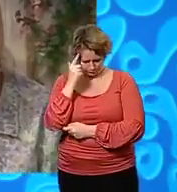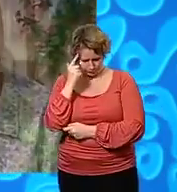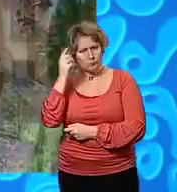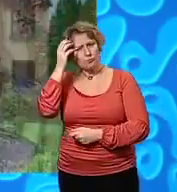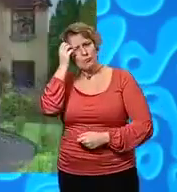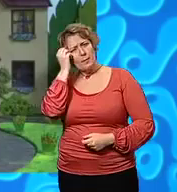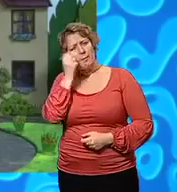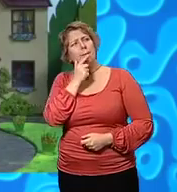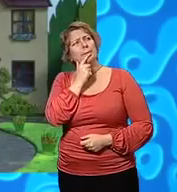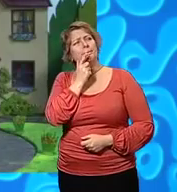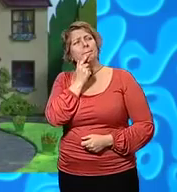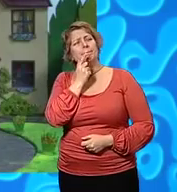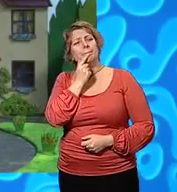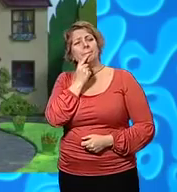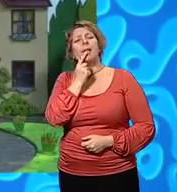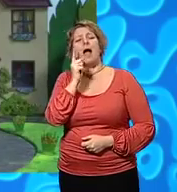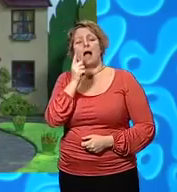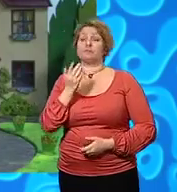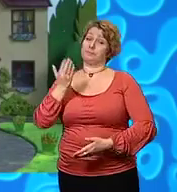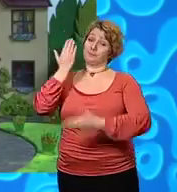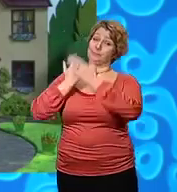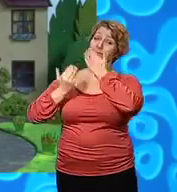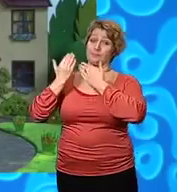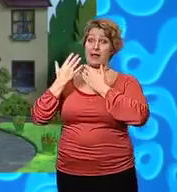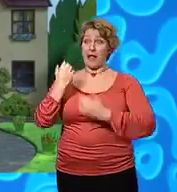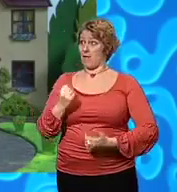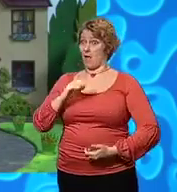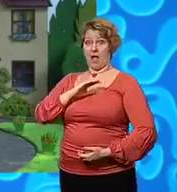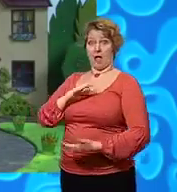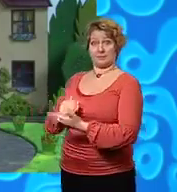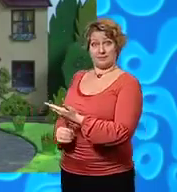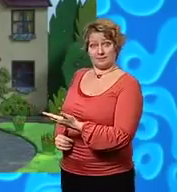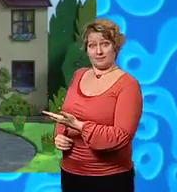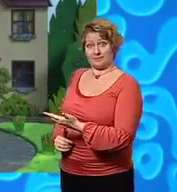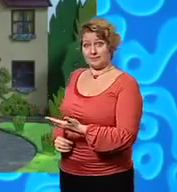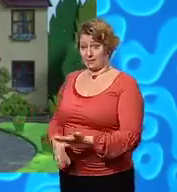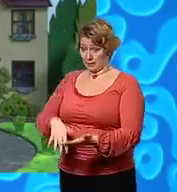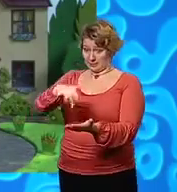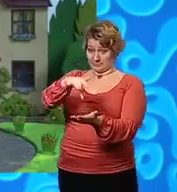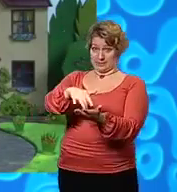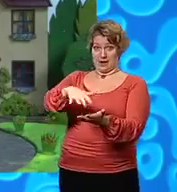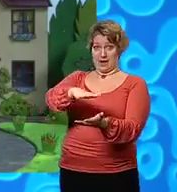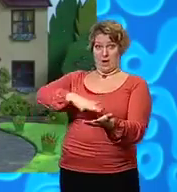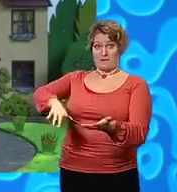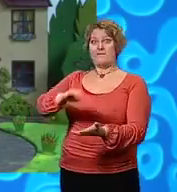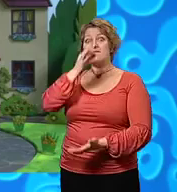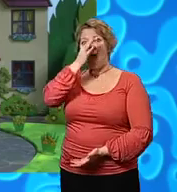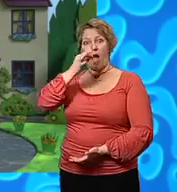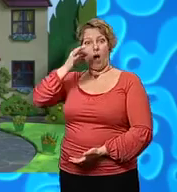it. Once upon a time, there was a garden. In the middle of the garden was a flower